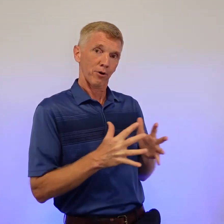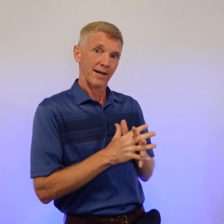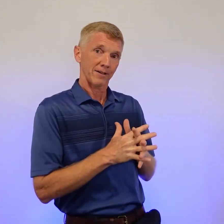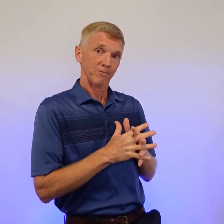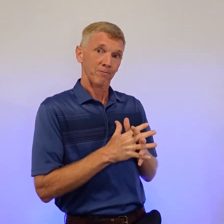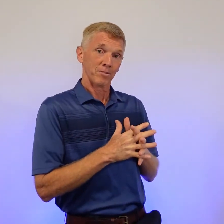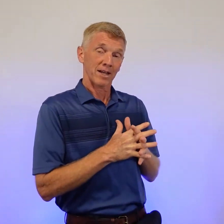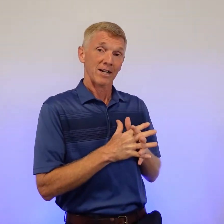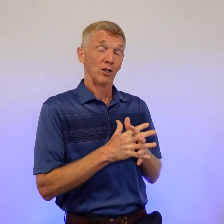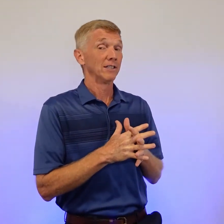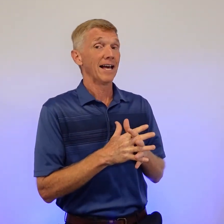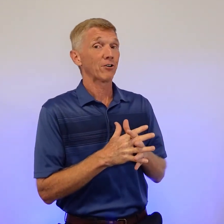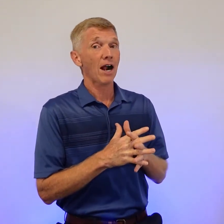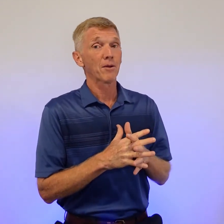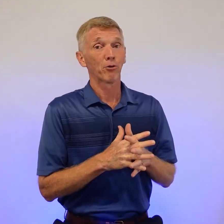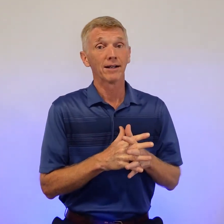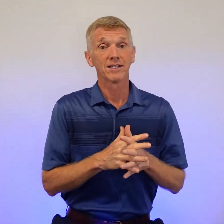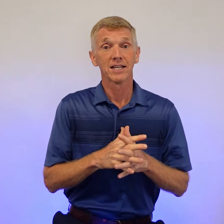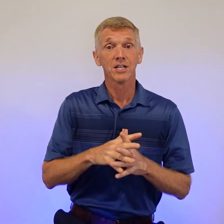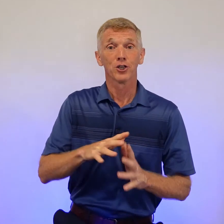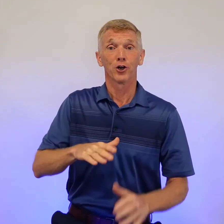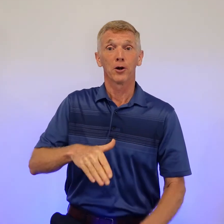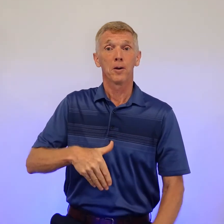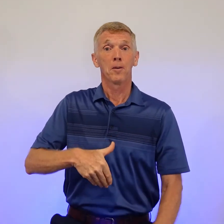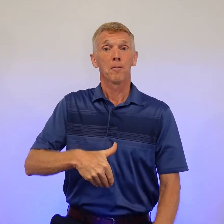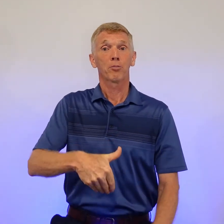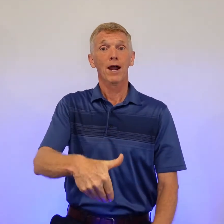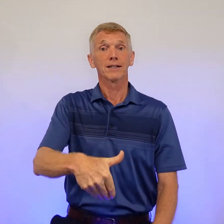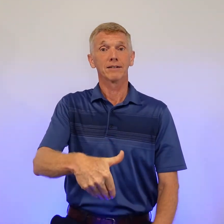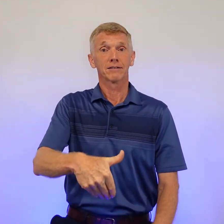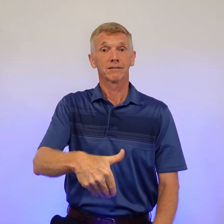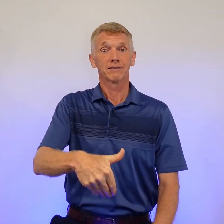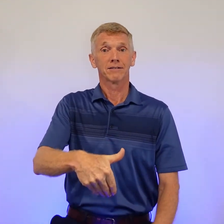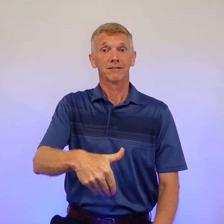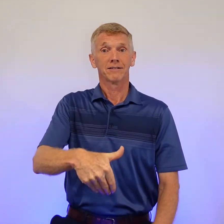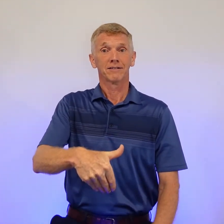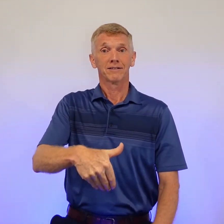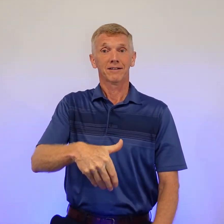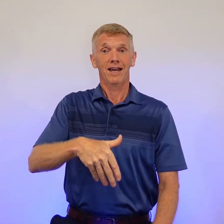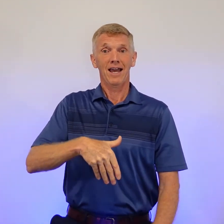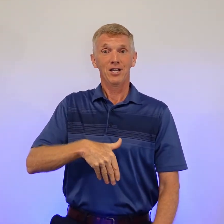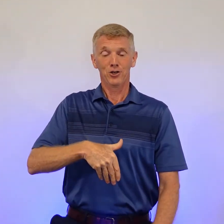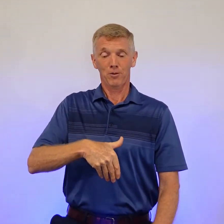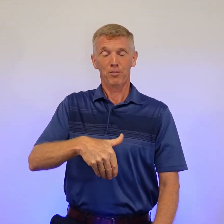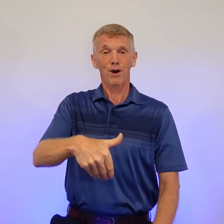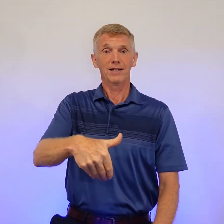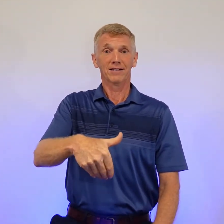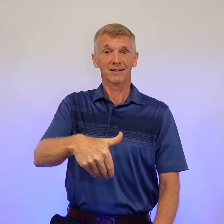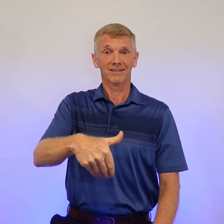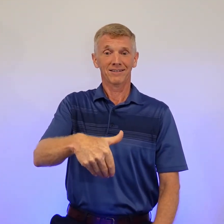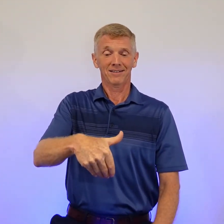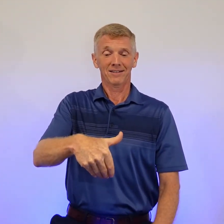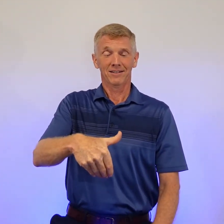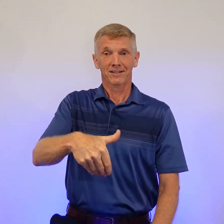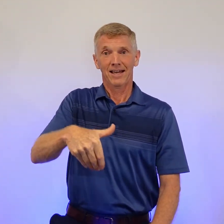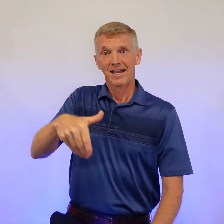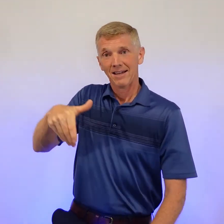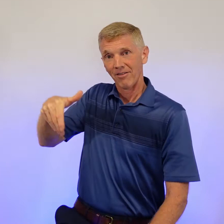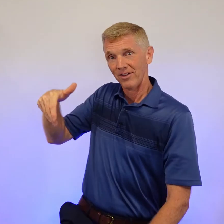pregnant. Now a little later on in the pregnancy, you're pregnant. Okay, you're pregnant. Okay, this